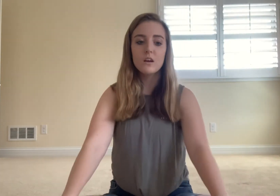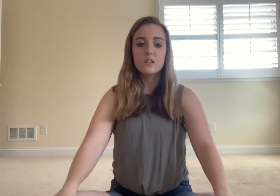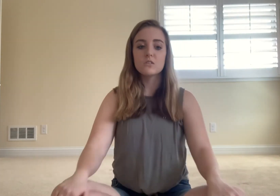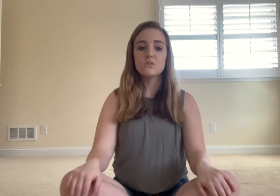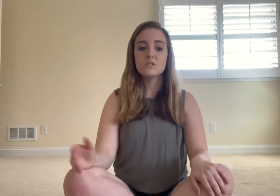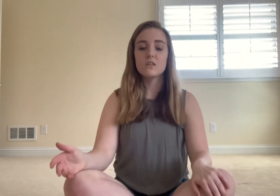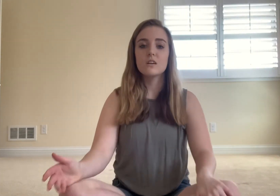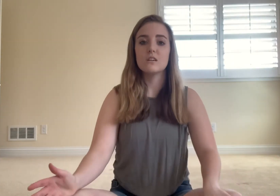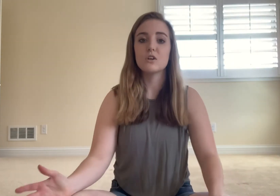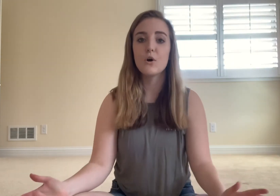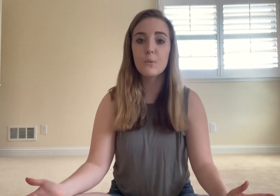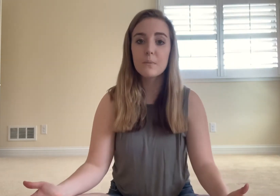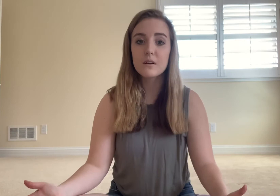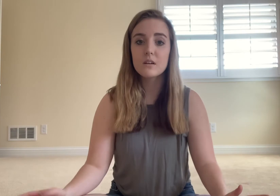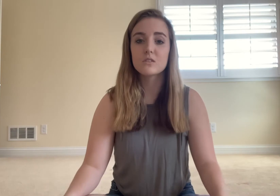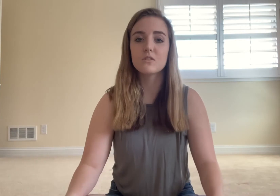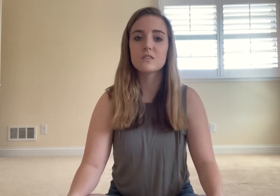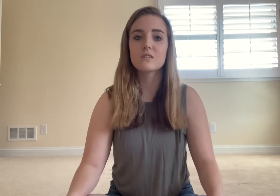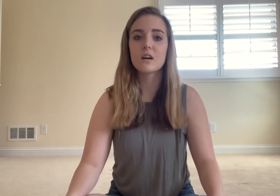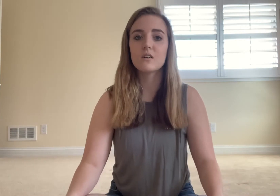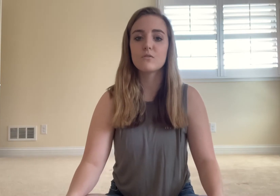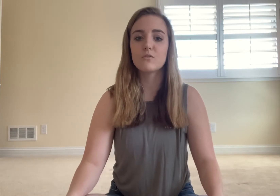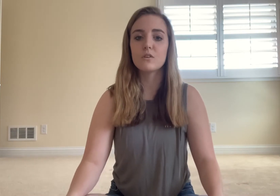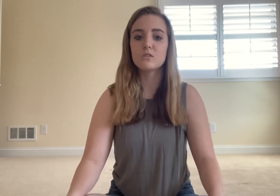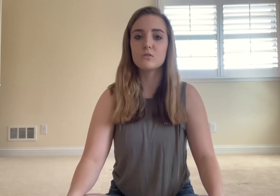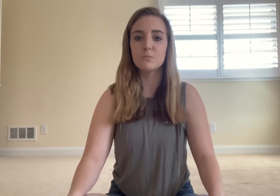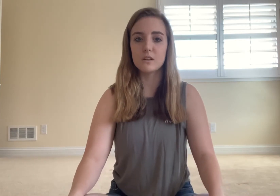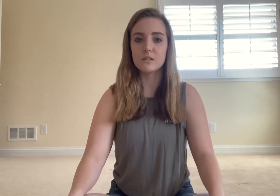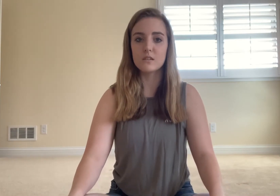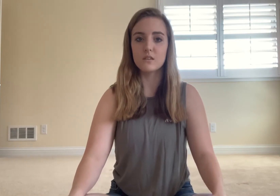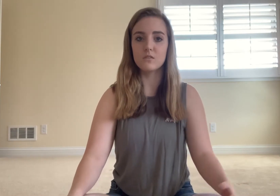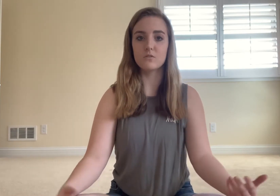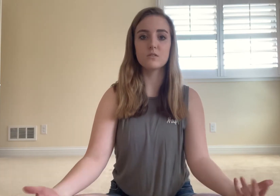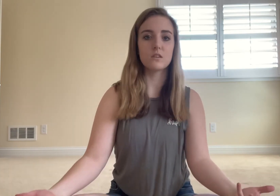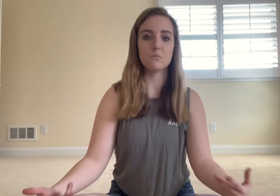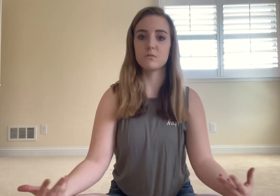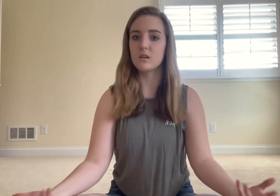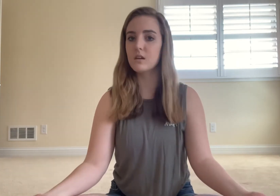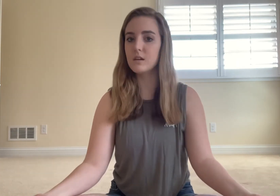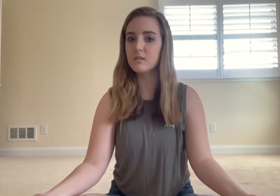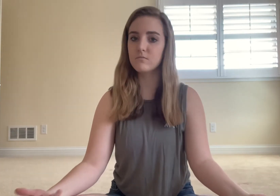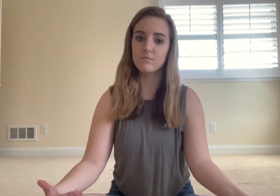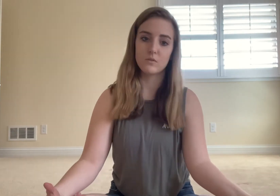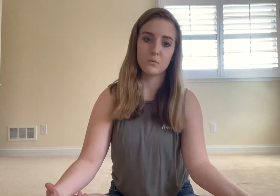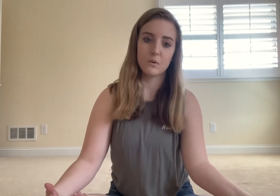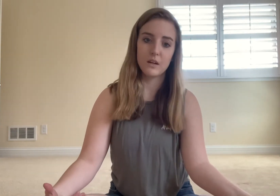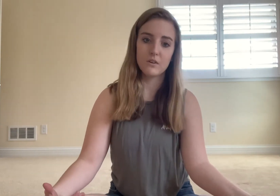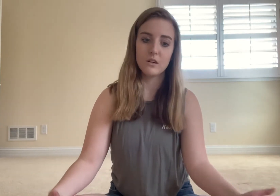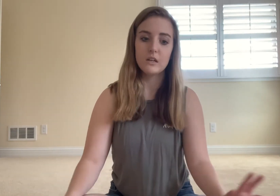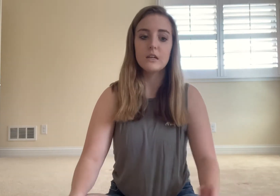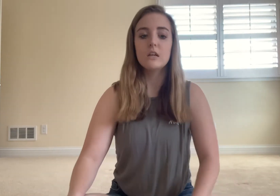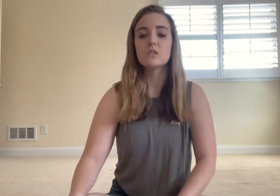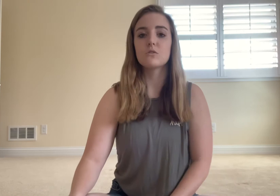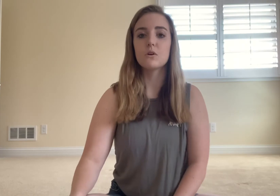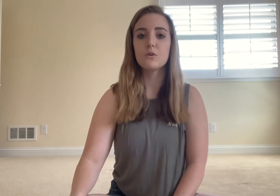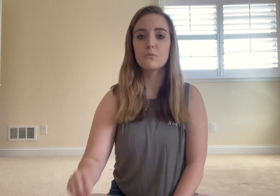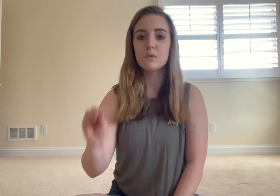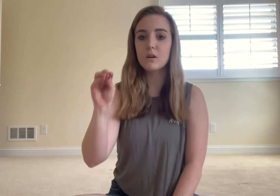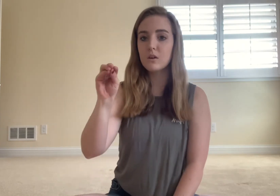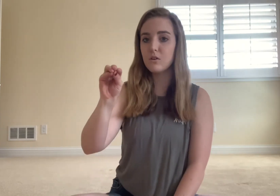So to start, it's home. So this is kind of referring to the place that, you know, you sleep, eat, whatever. So home, all